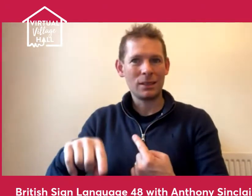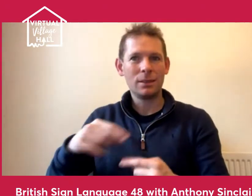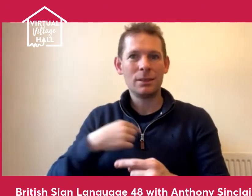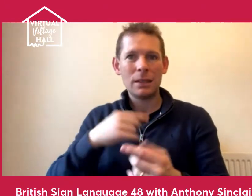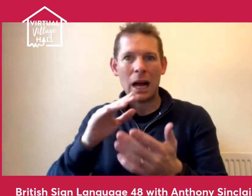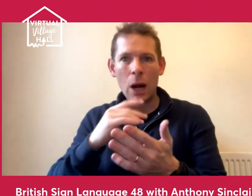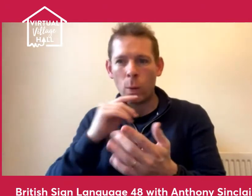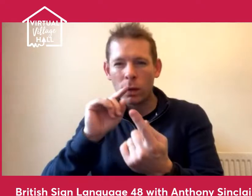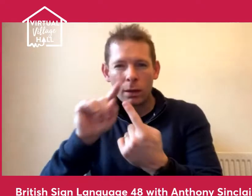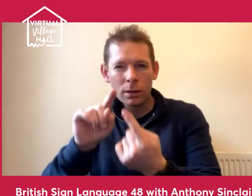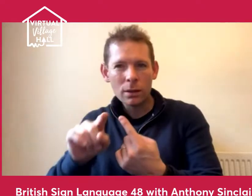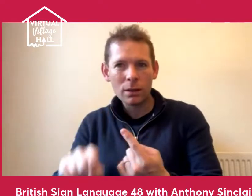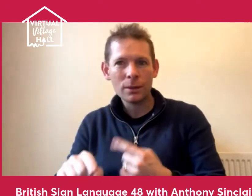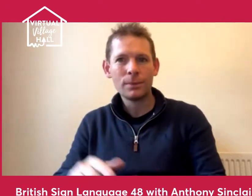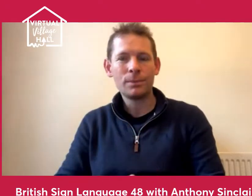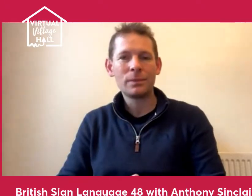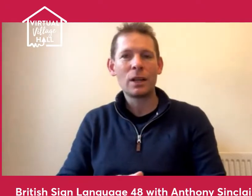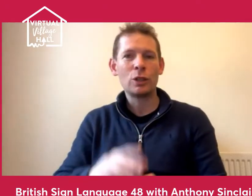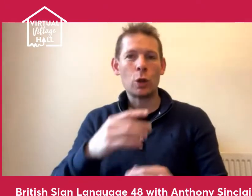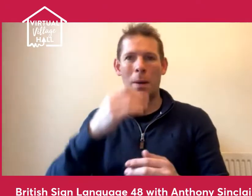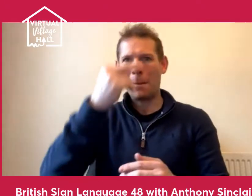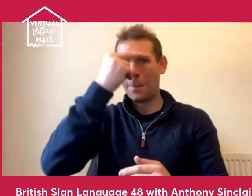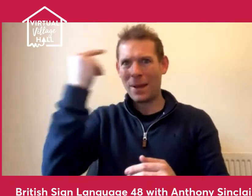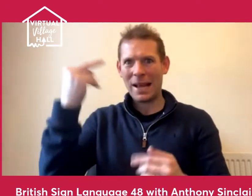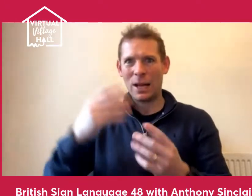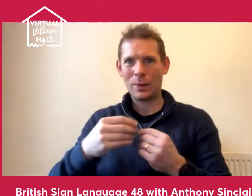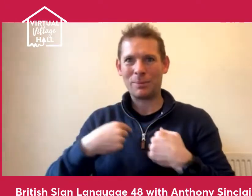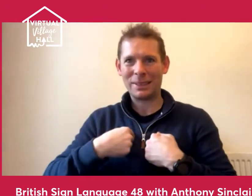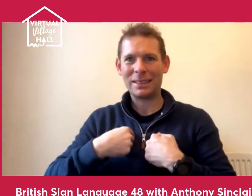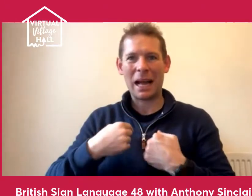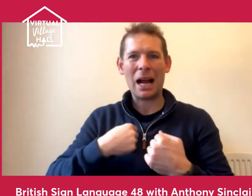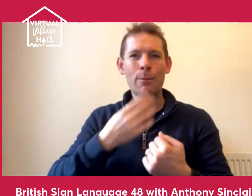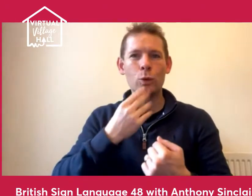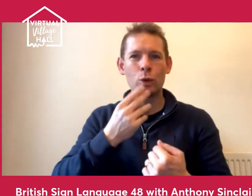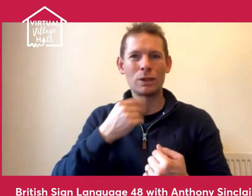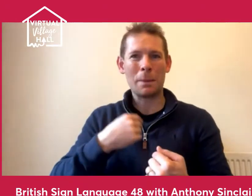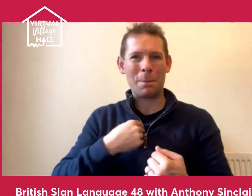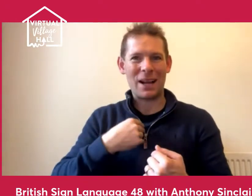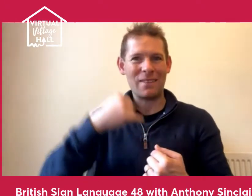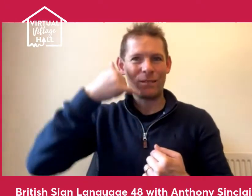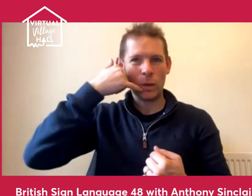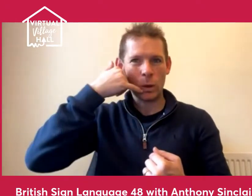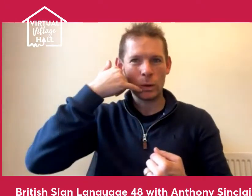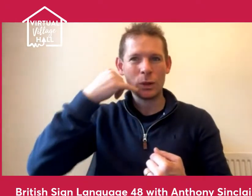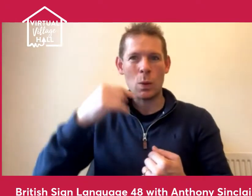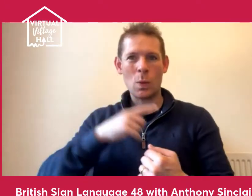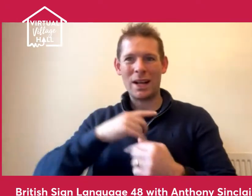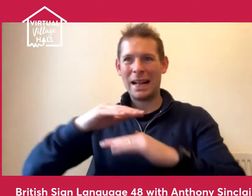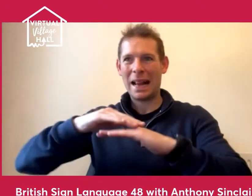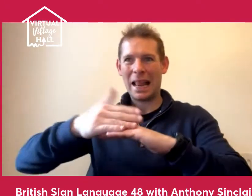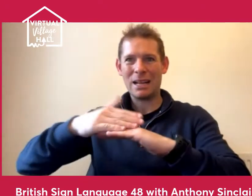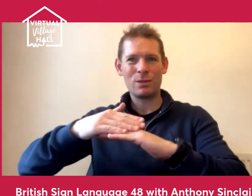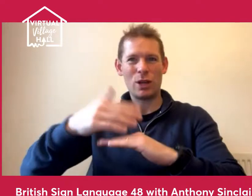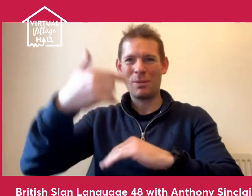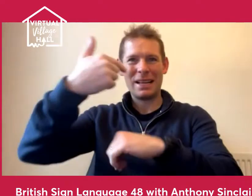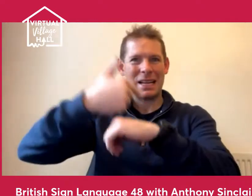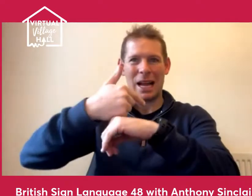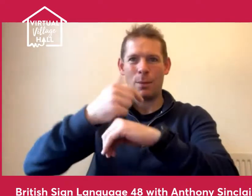them in the comment box. I'll check the comments as we go through the session. So bear with me. I am actually using my phone because